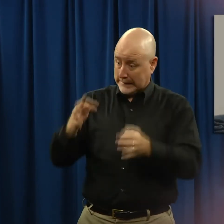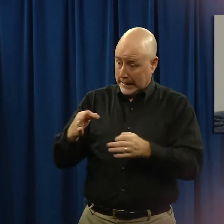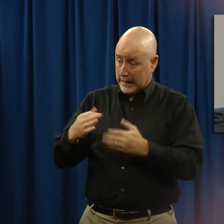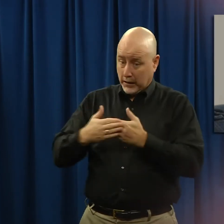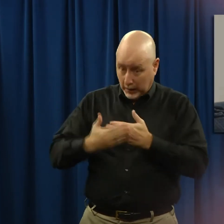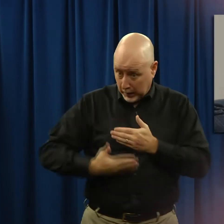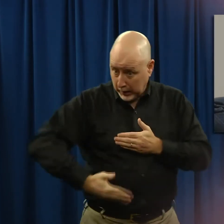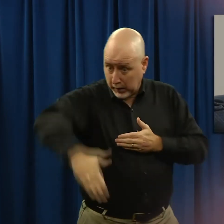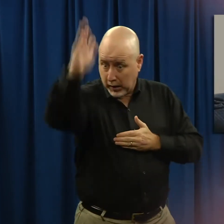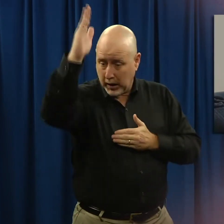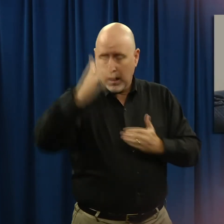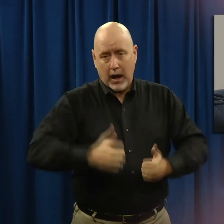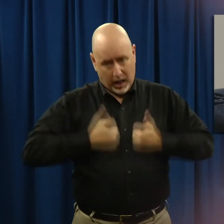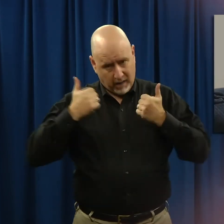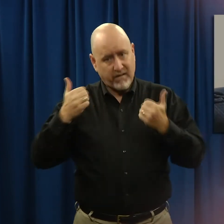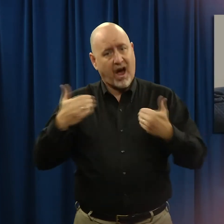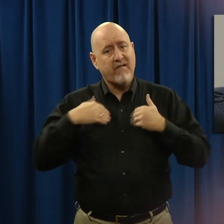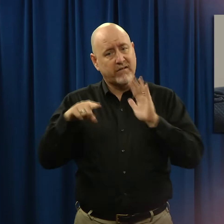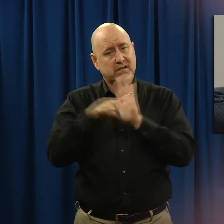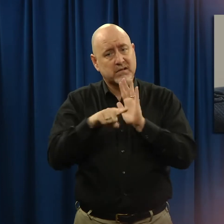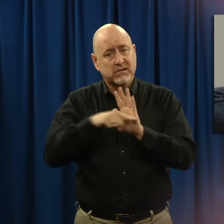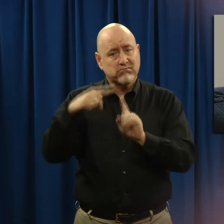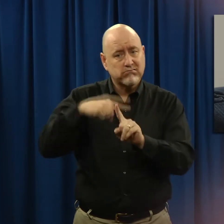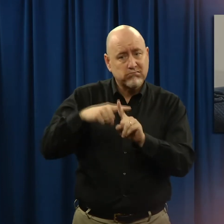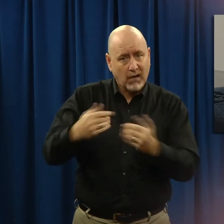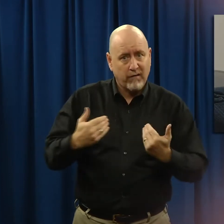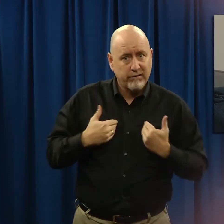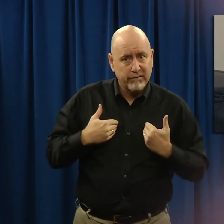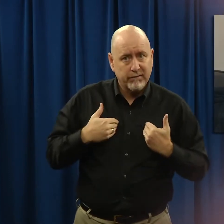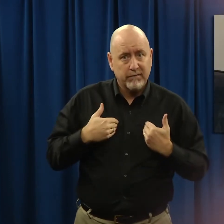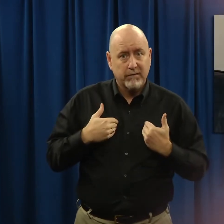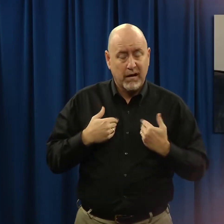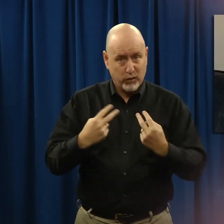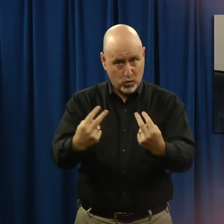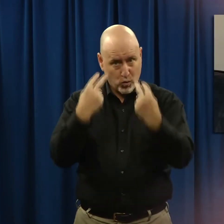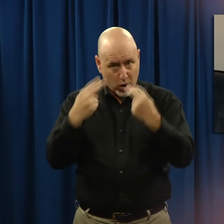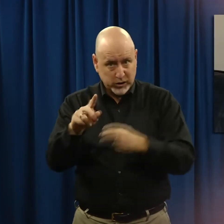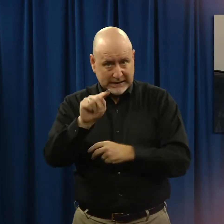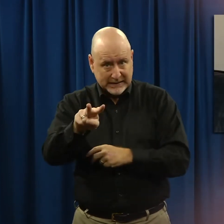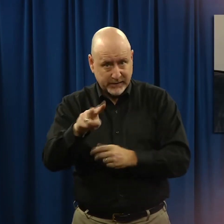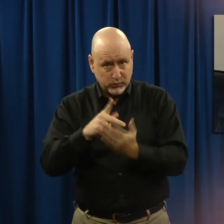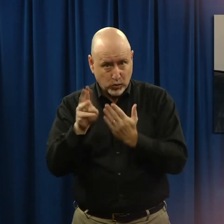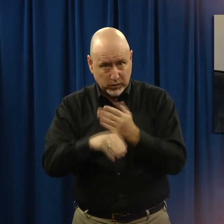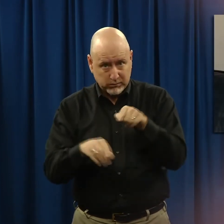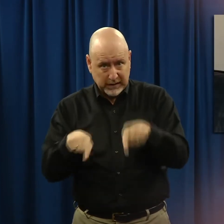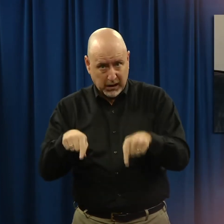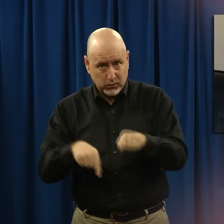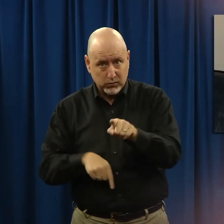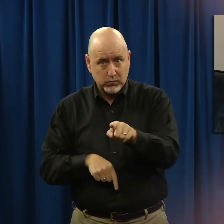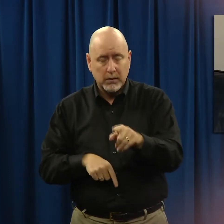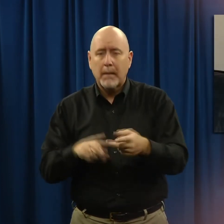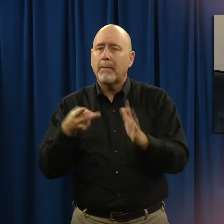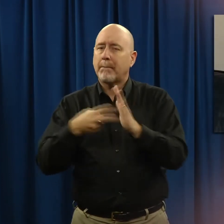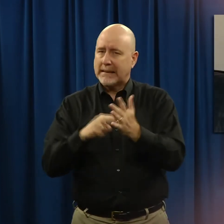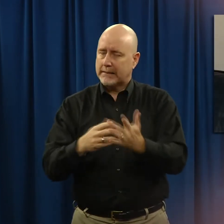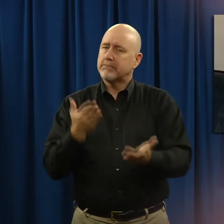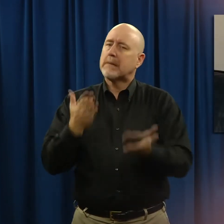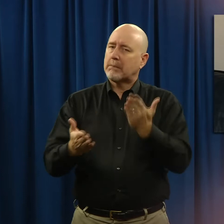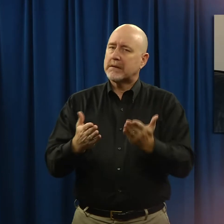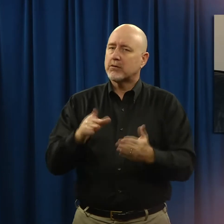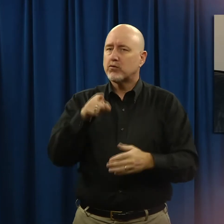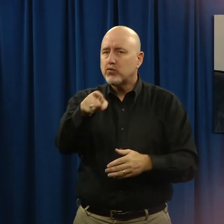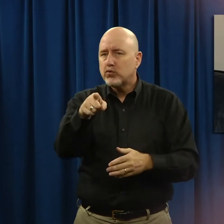lifelong consequences. If you're watching this program, the chances are that you or someone you love